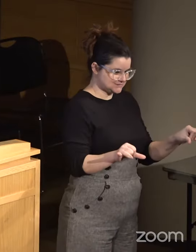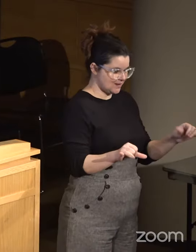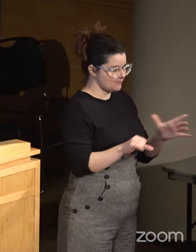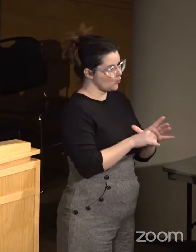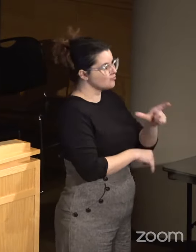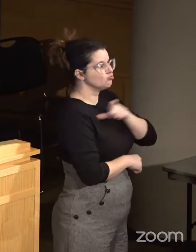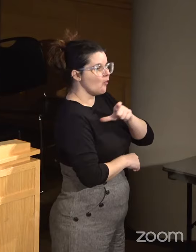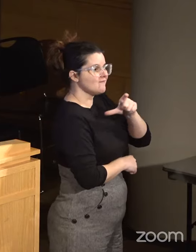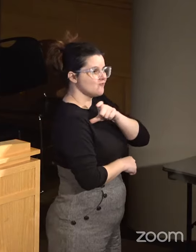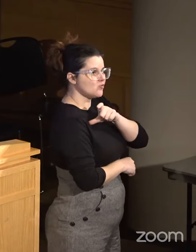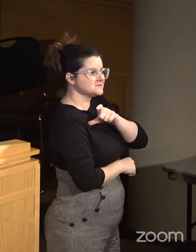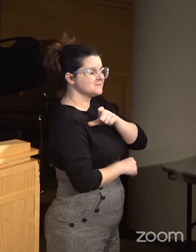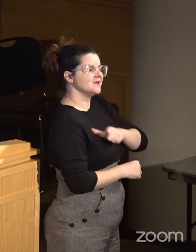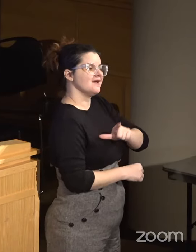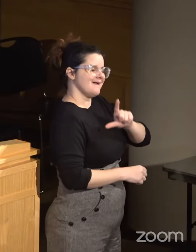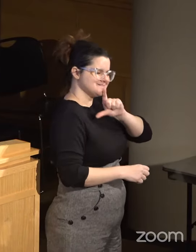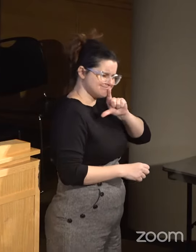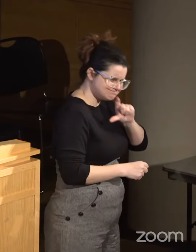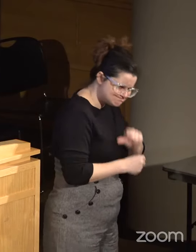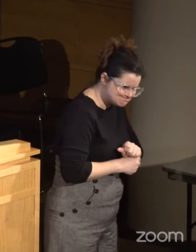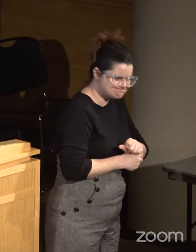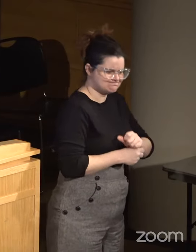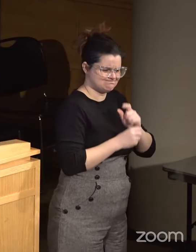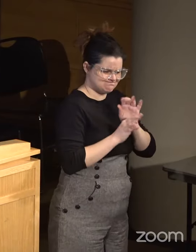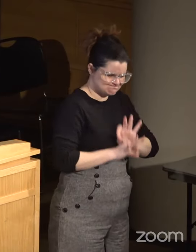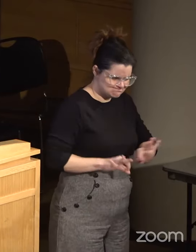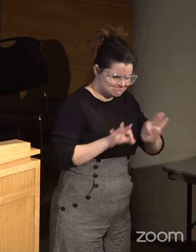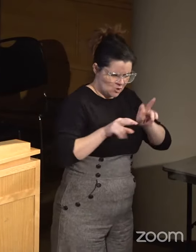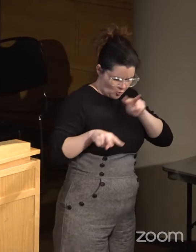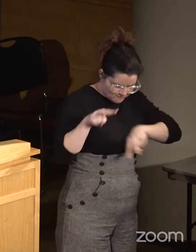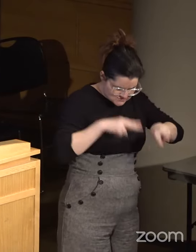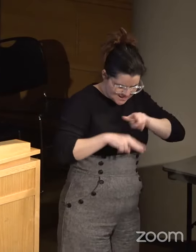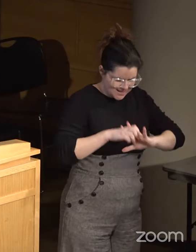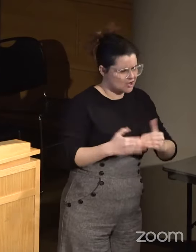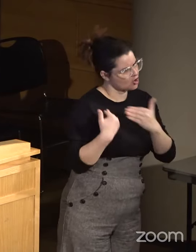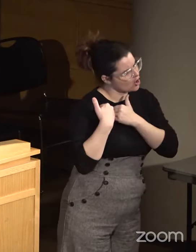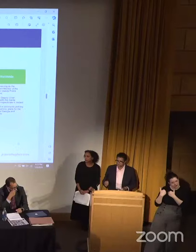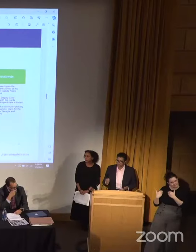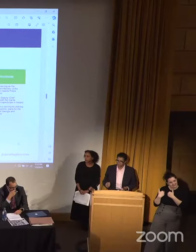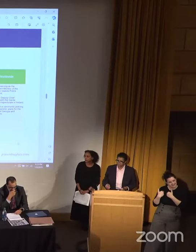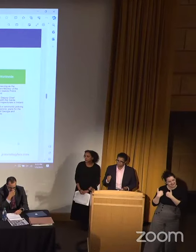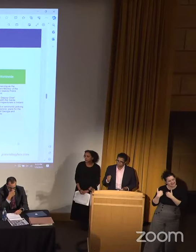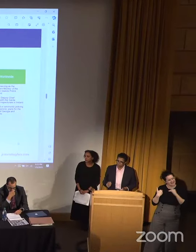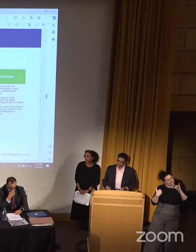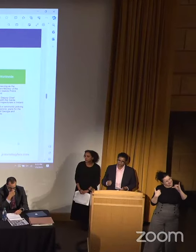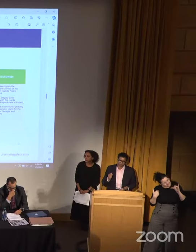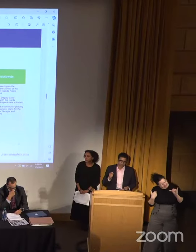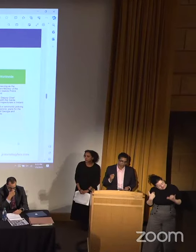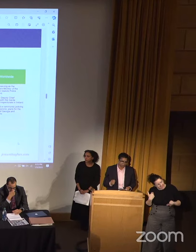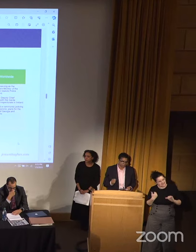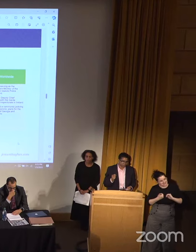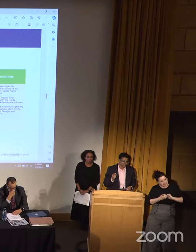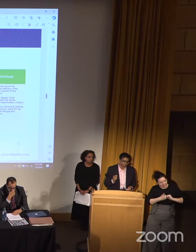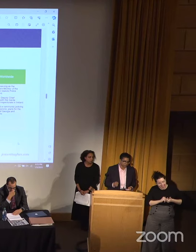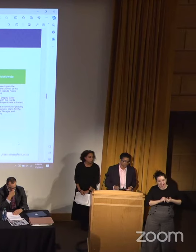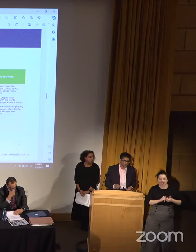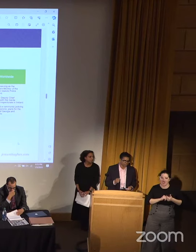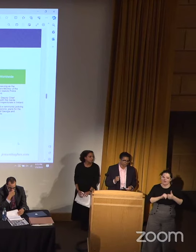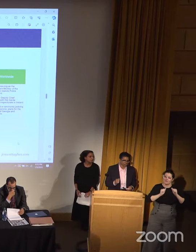law enforcement has true and meaningful oversight and accountability is a way to build the